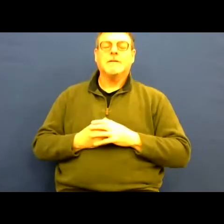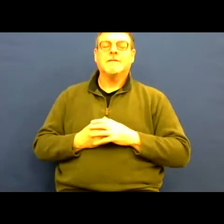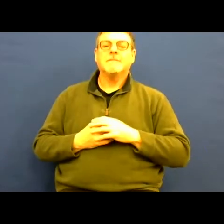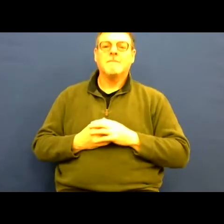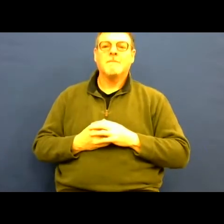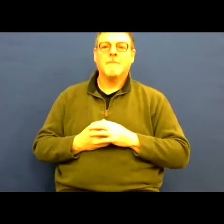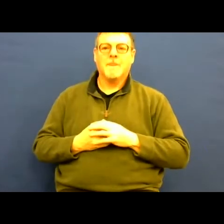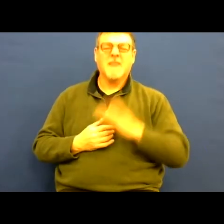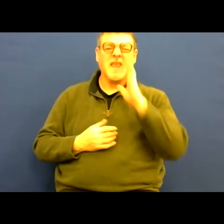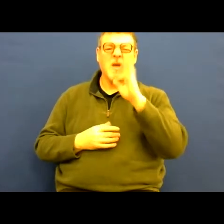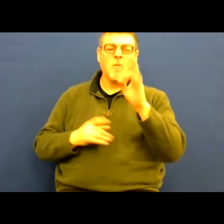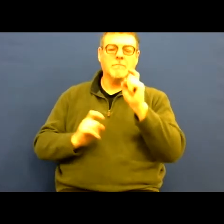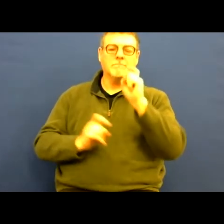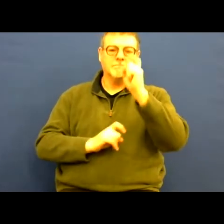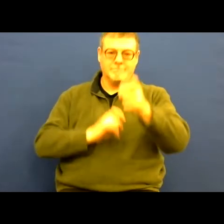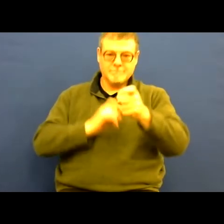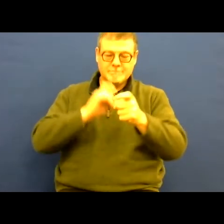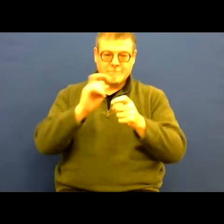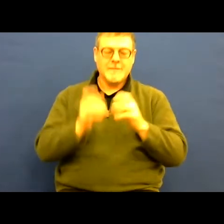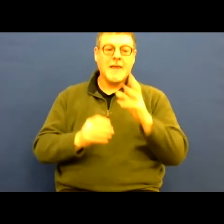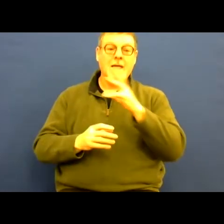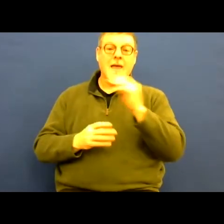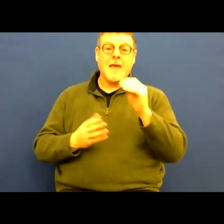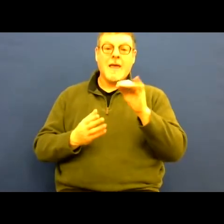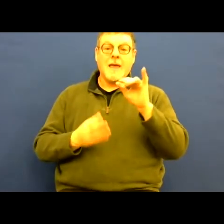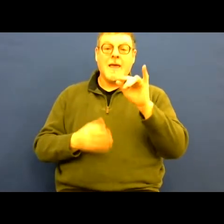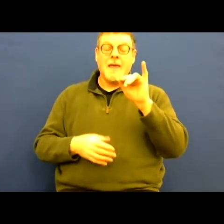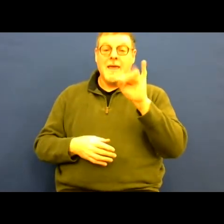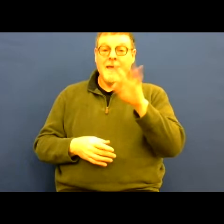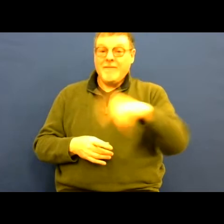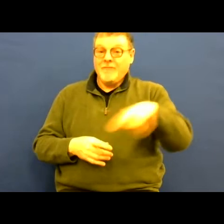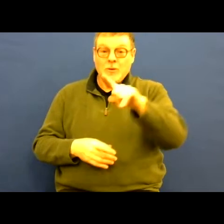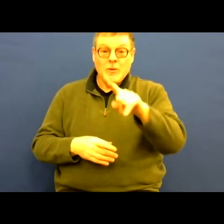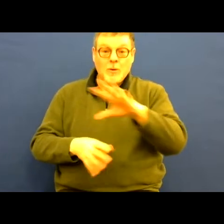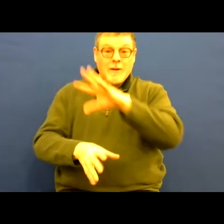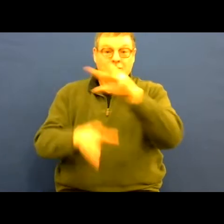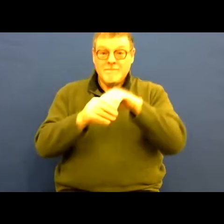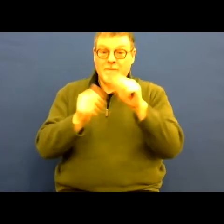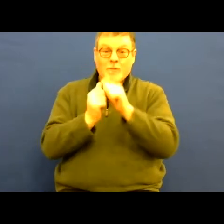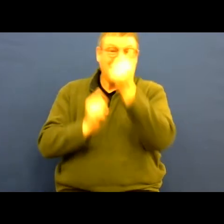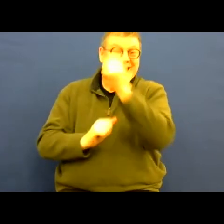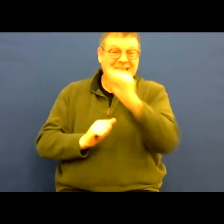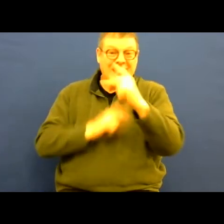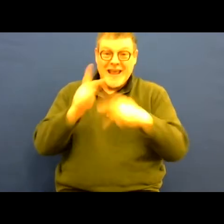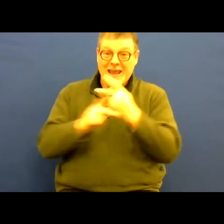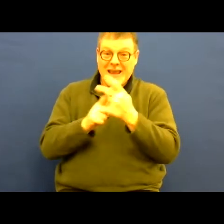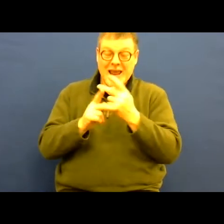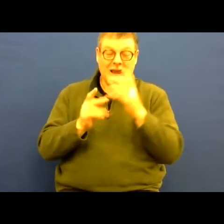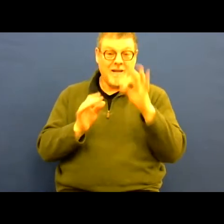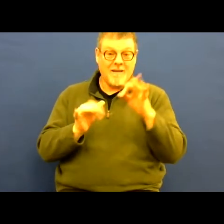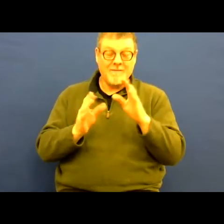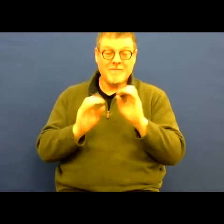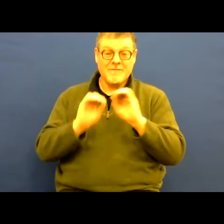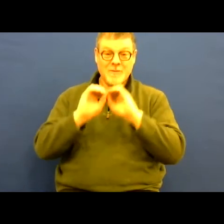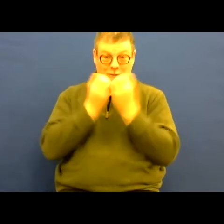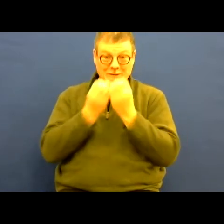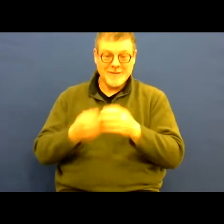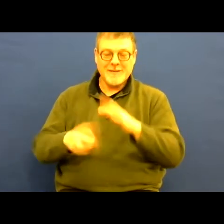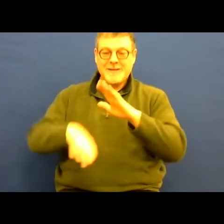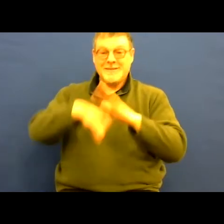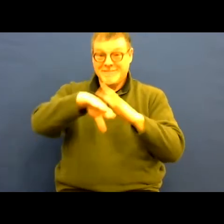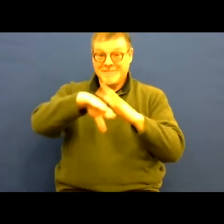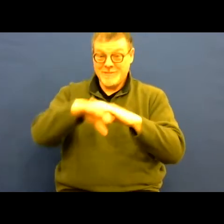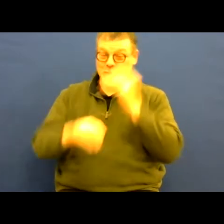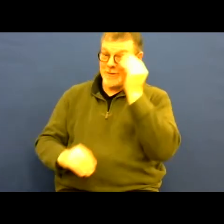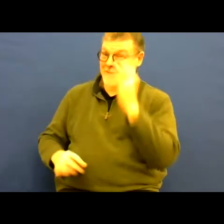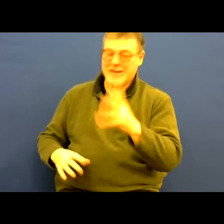So they'll be putting that in, and it's a warning if you're ever involved in any of these type of organizations where it's, the Council of